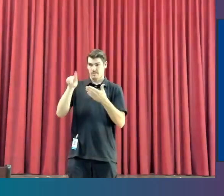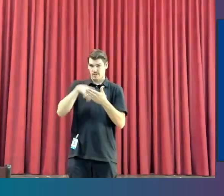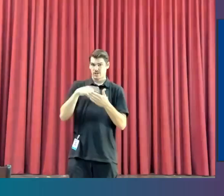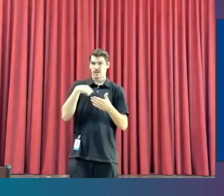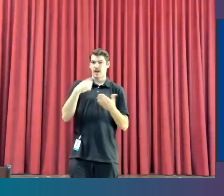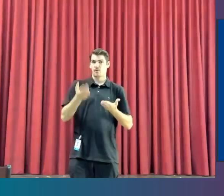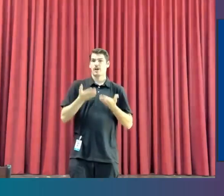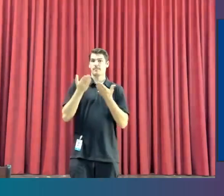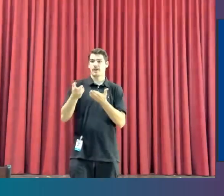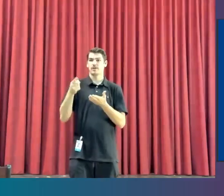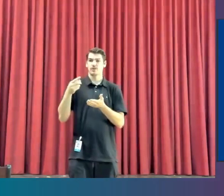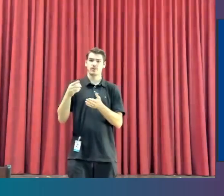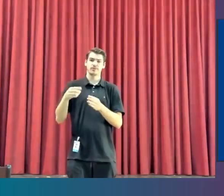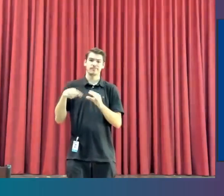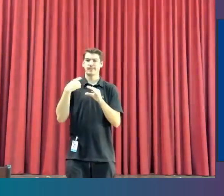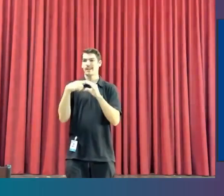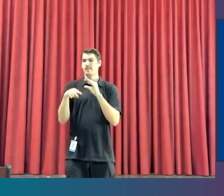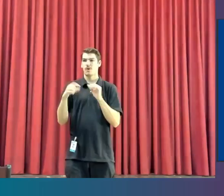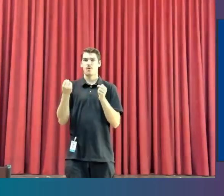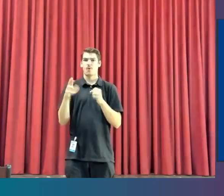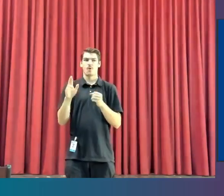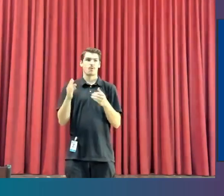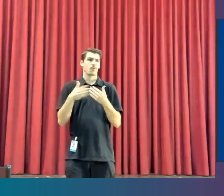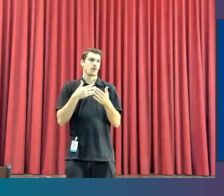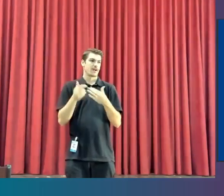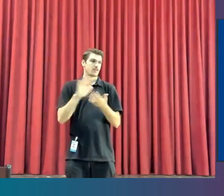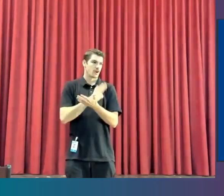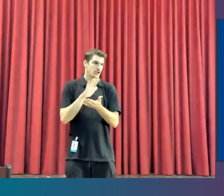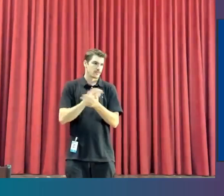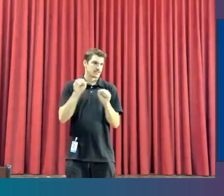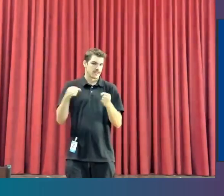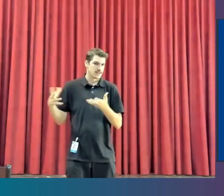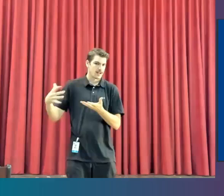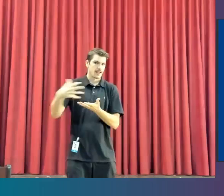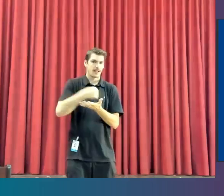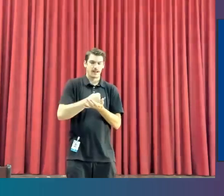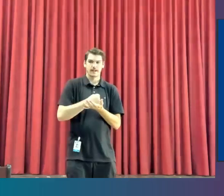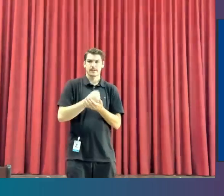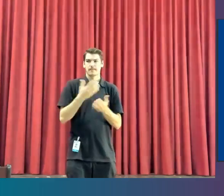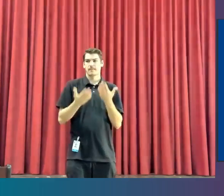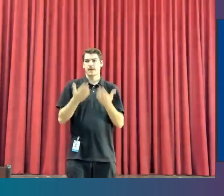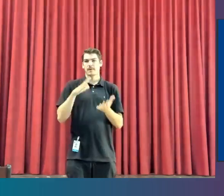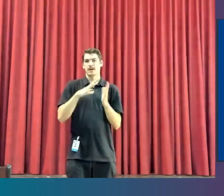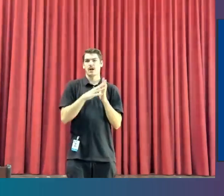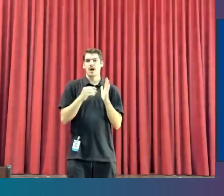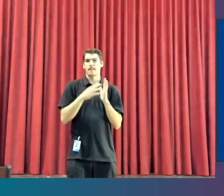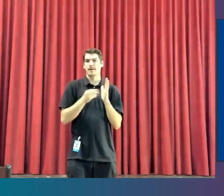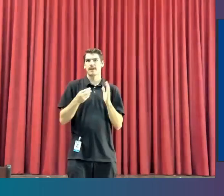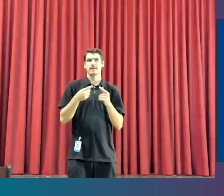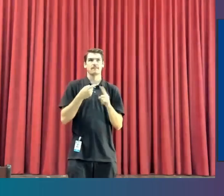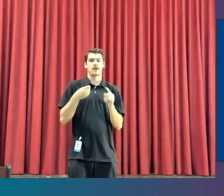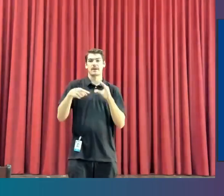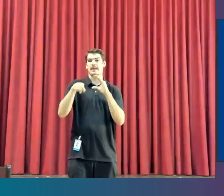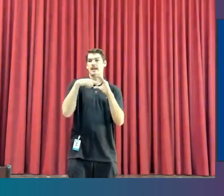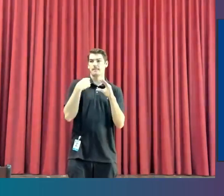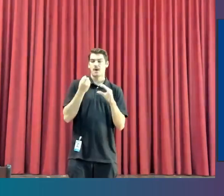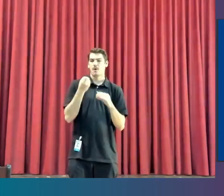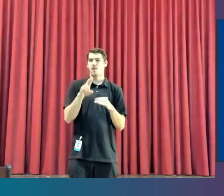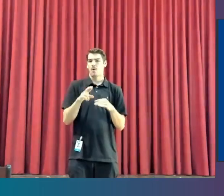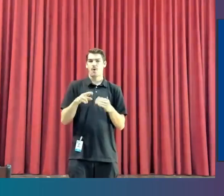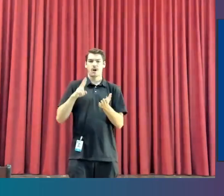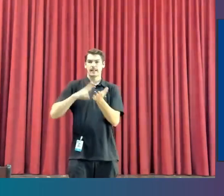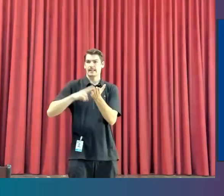collect emails or whatever documents you can collect, right? So maybe a copy of an email or a